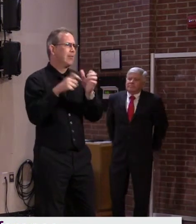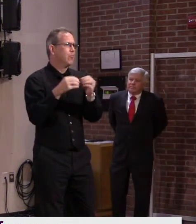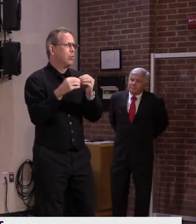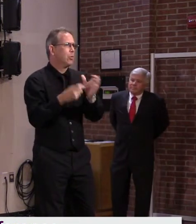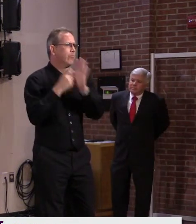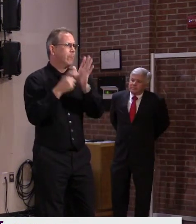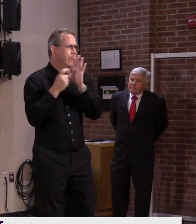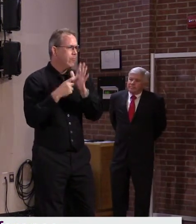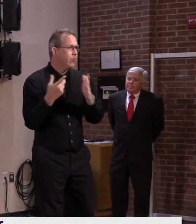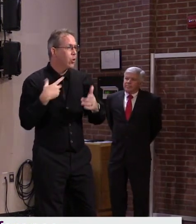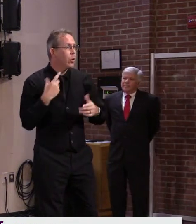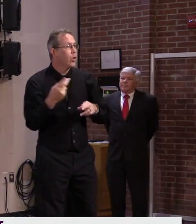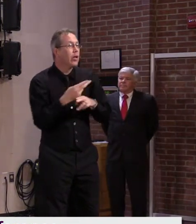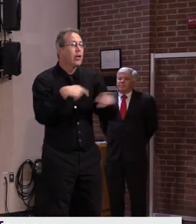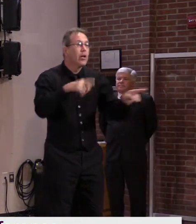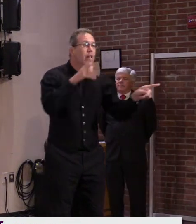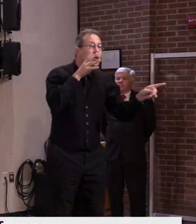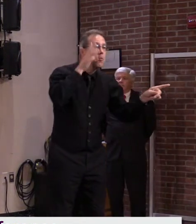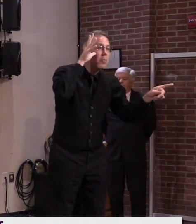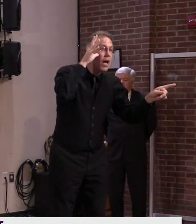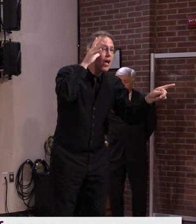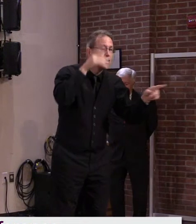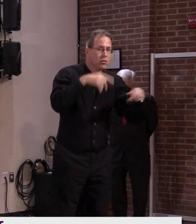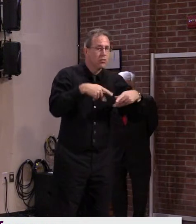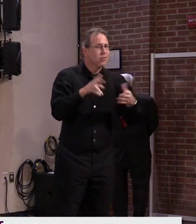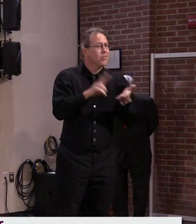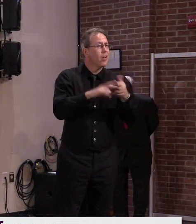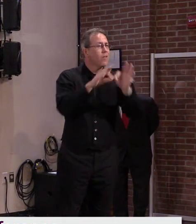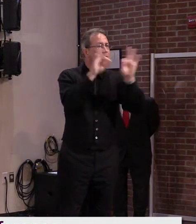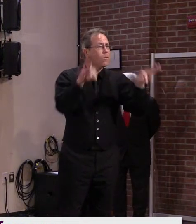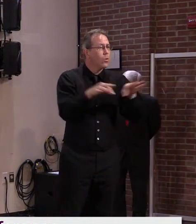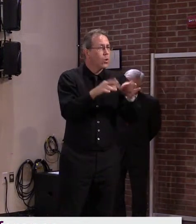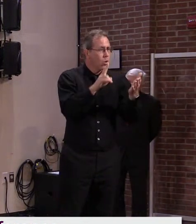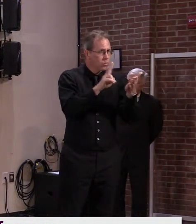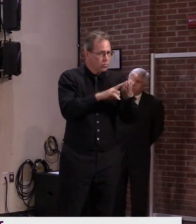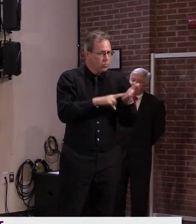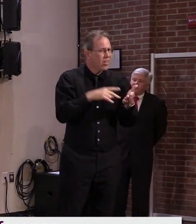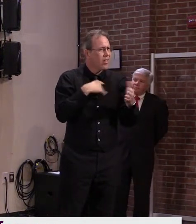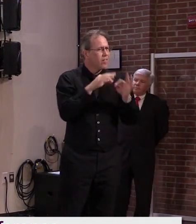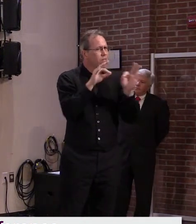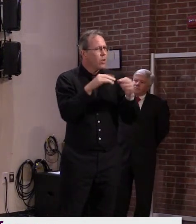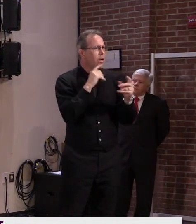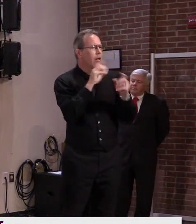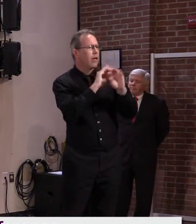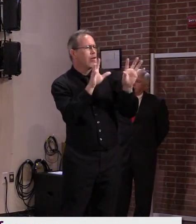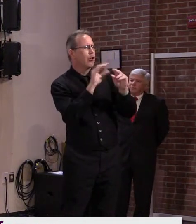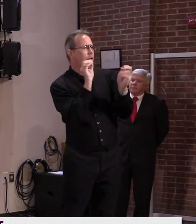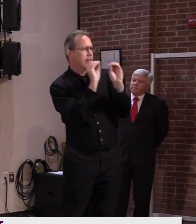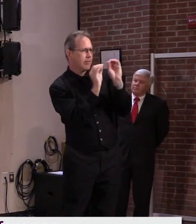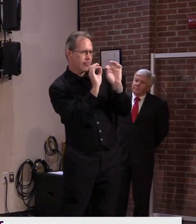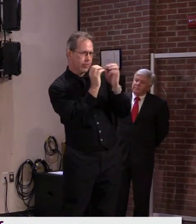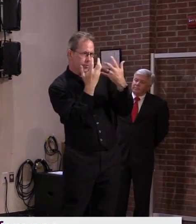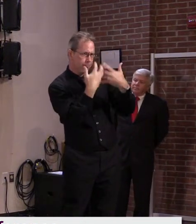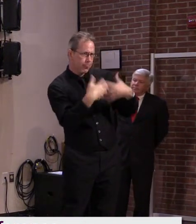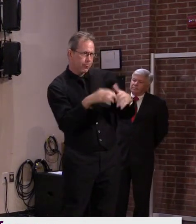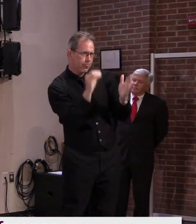testing platforms in play. We want to streamline it as much as possible at the local level so that can be done very